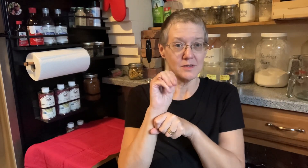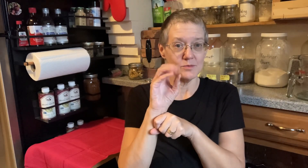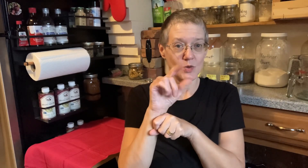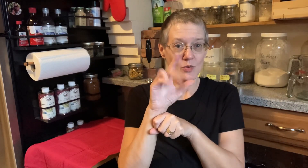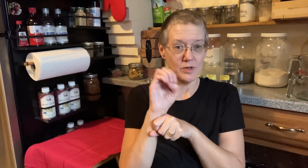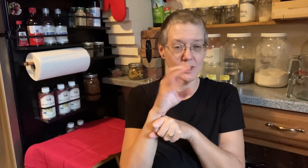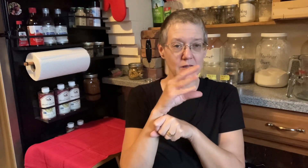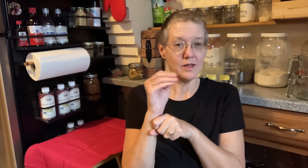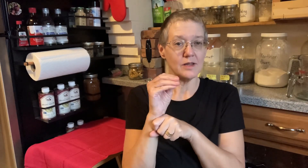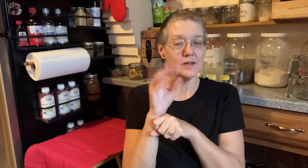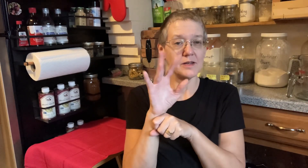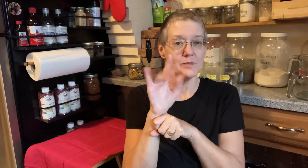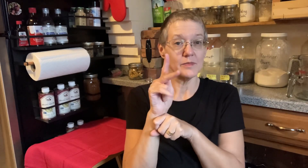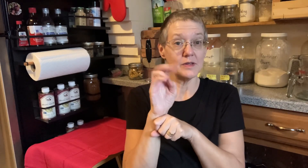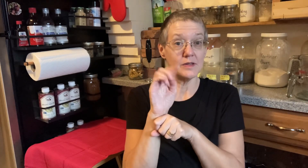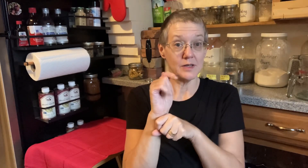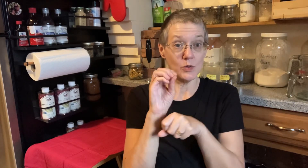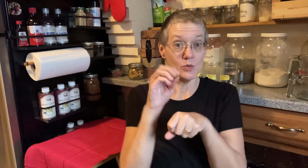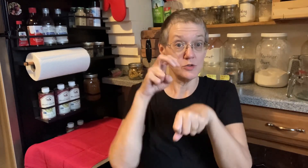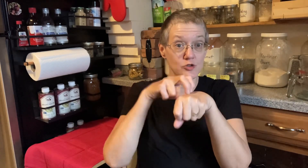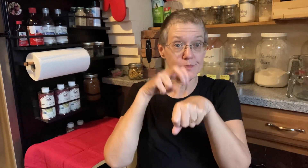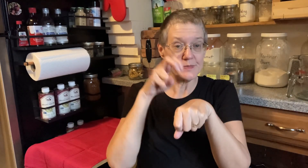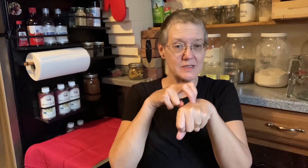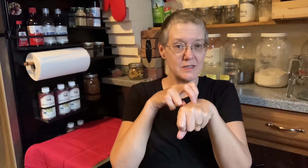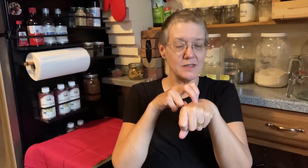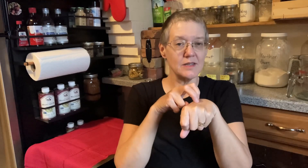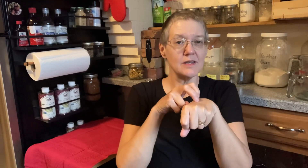salsa, guacamole, and keto chips.